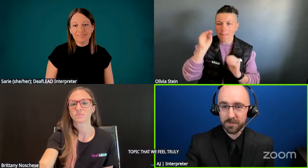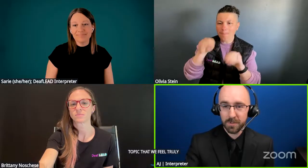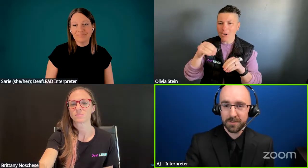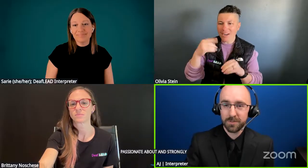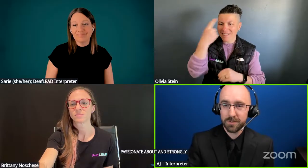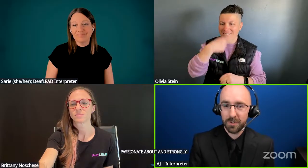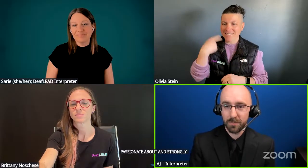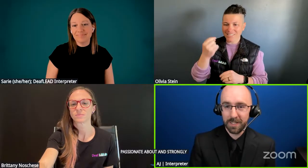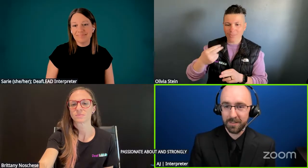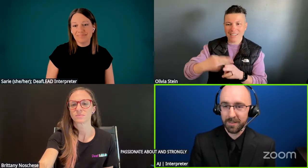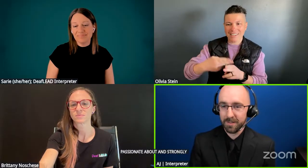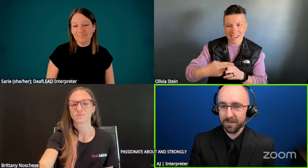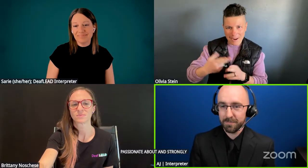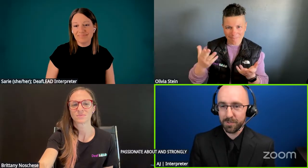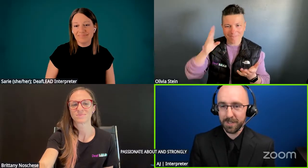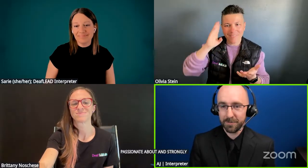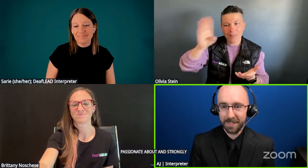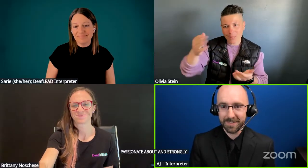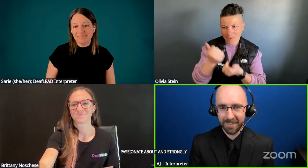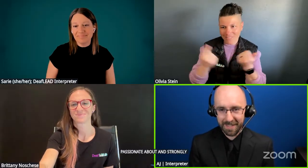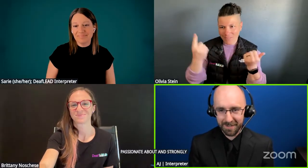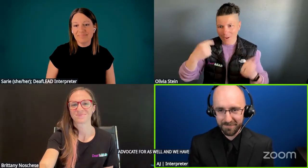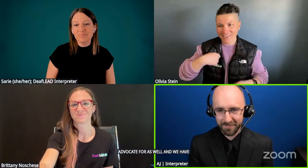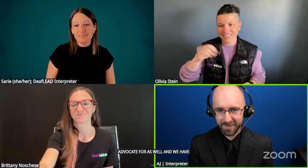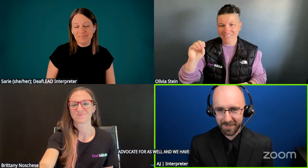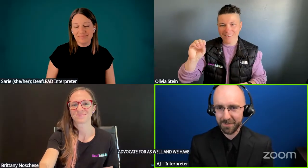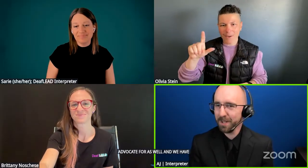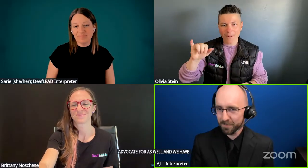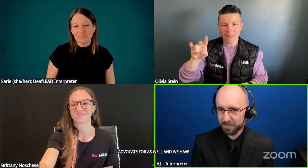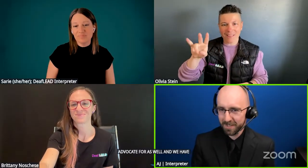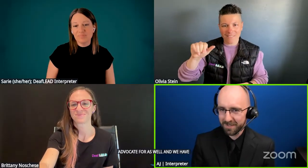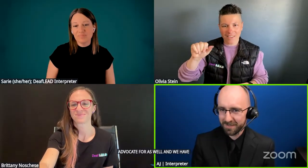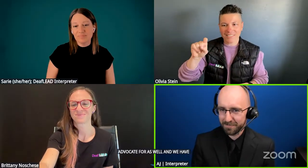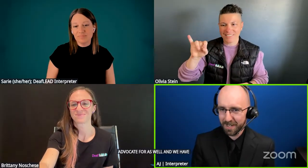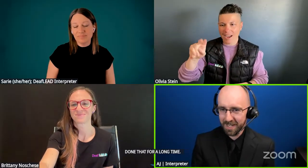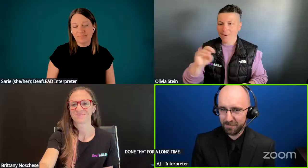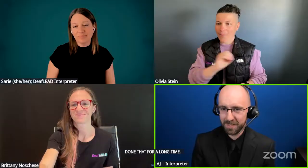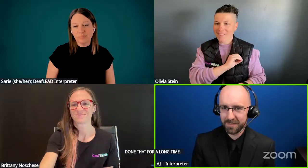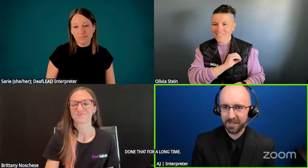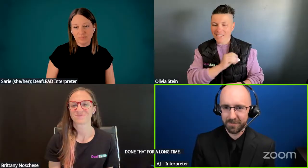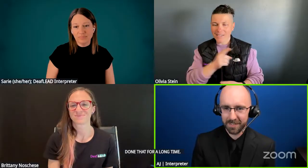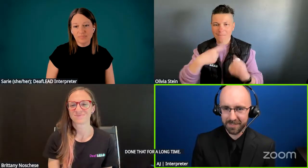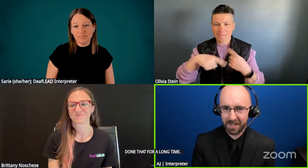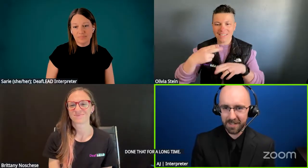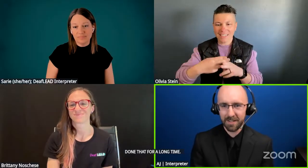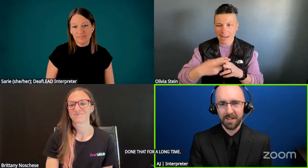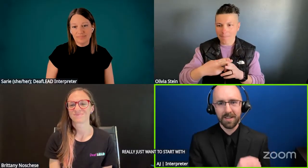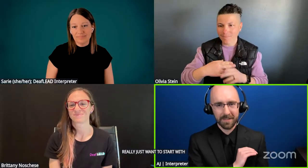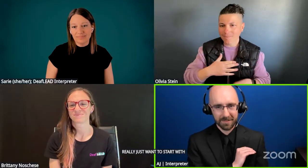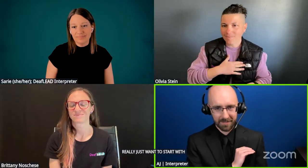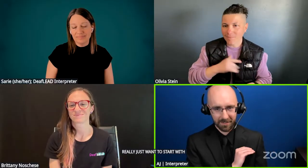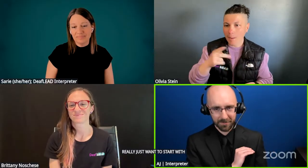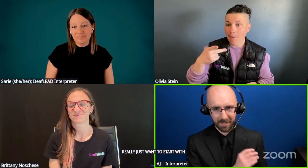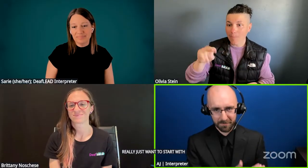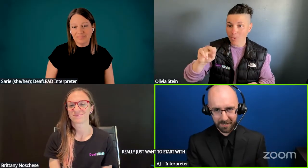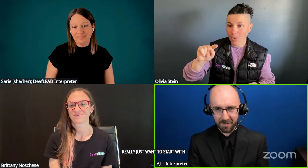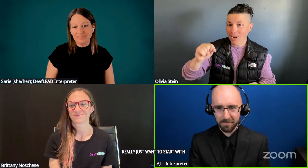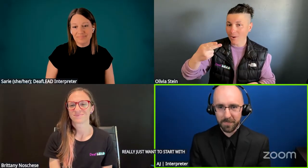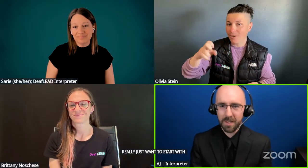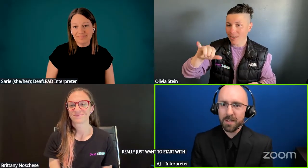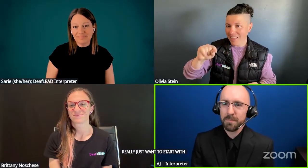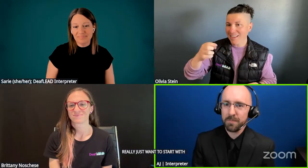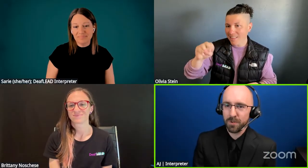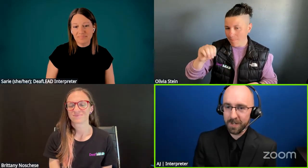Really just want to start with putting a face to the name. So hello, everybody. My name is Olivia Stein. This is how you sign my